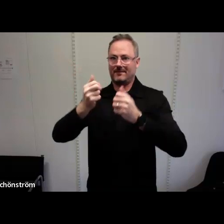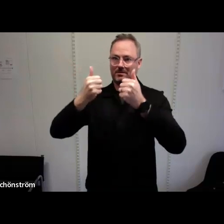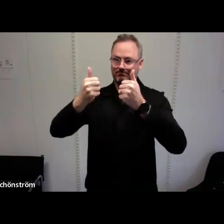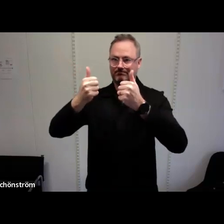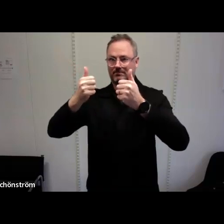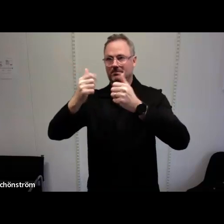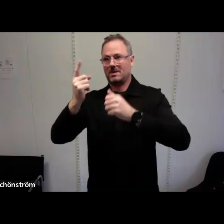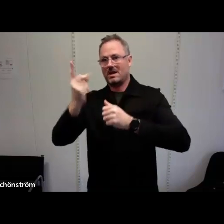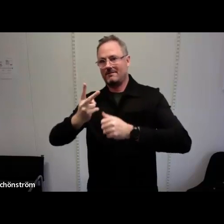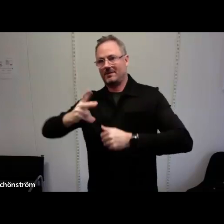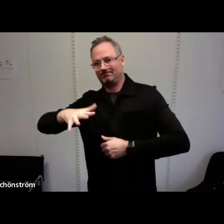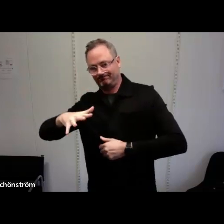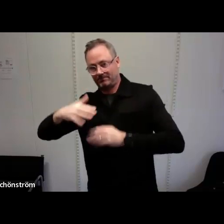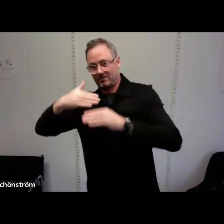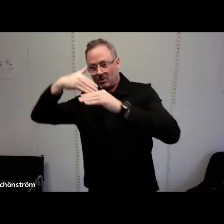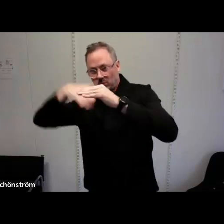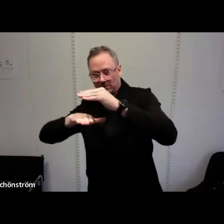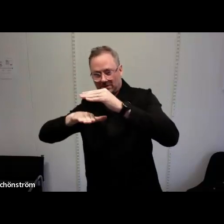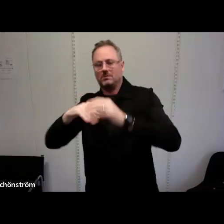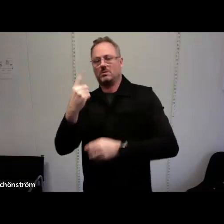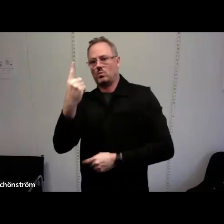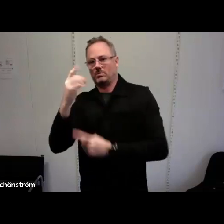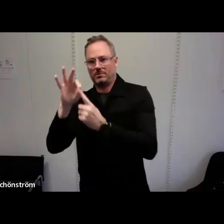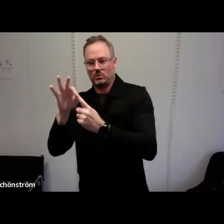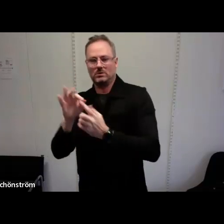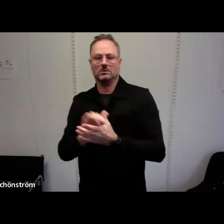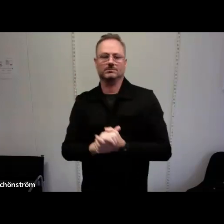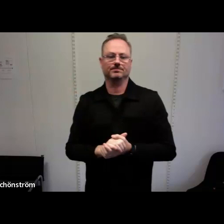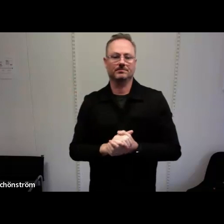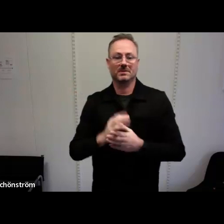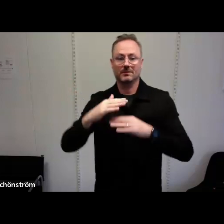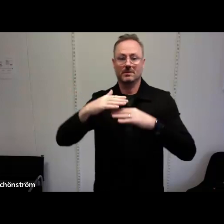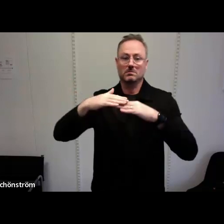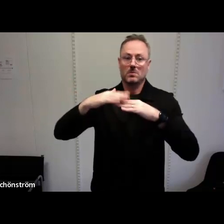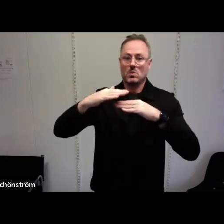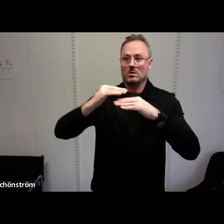If they got at least half of the items correct.